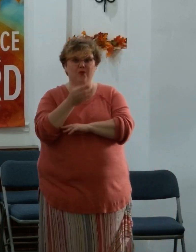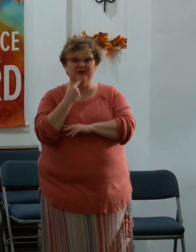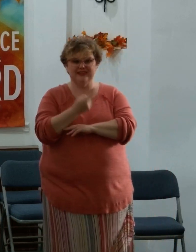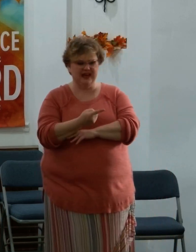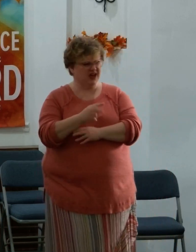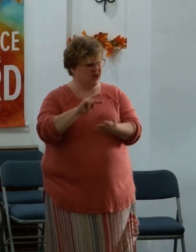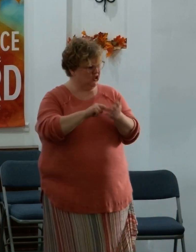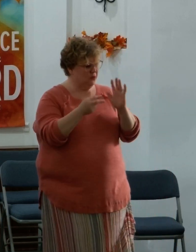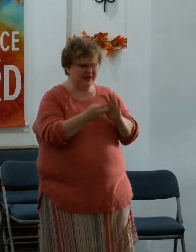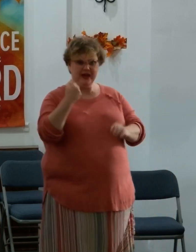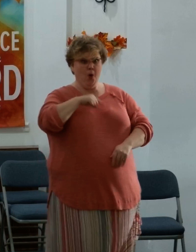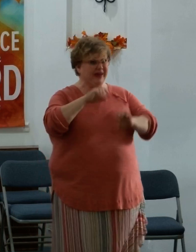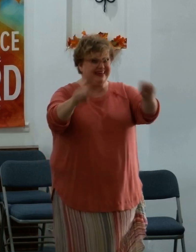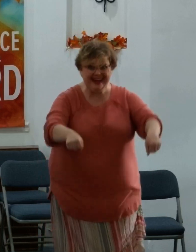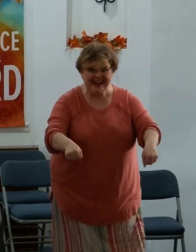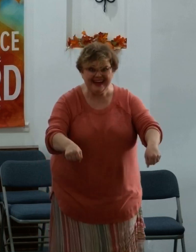you mean we get to?